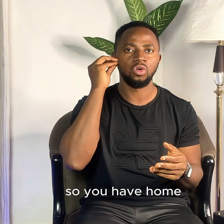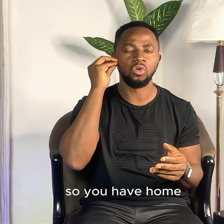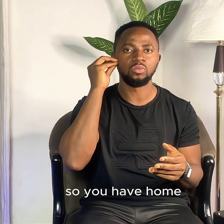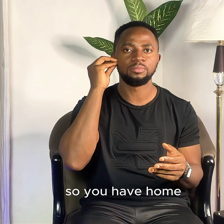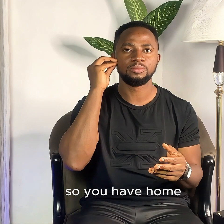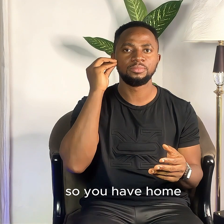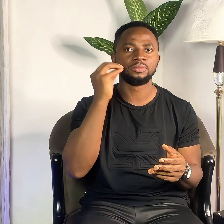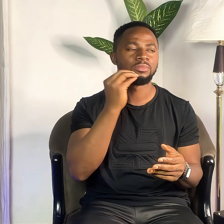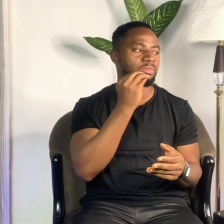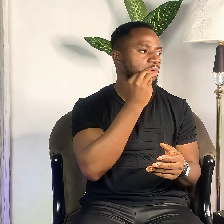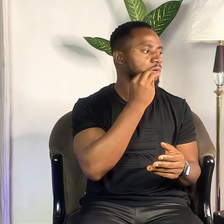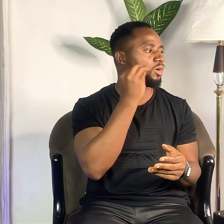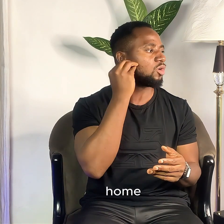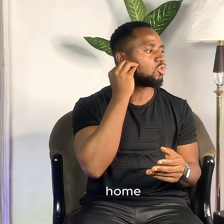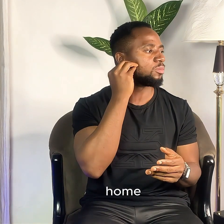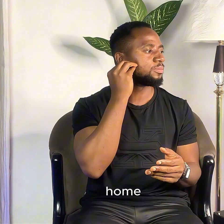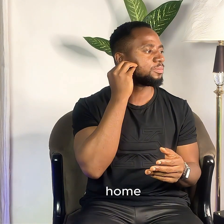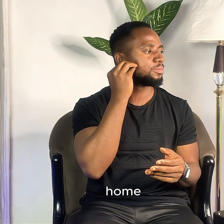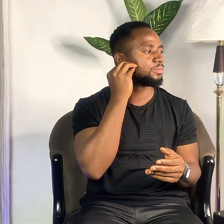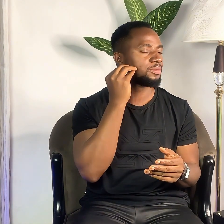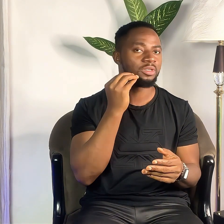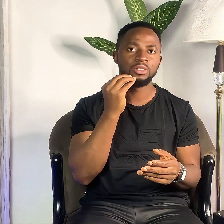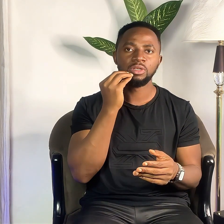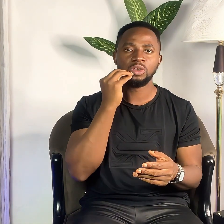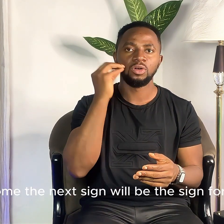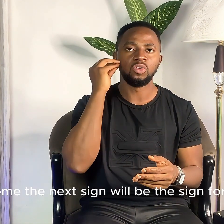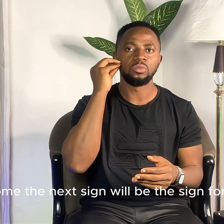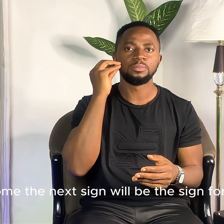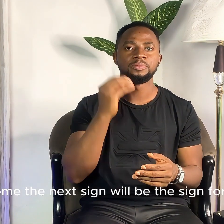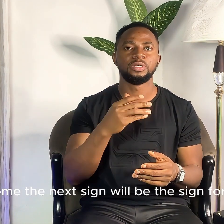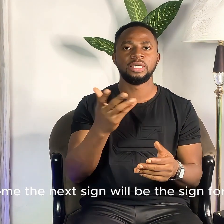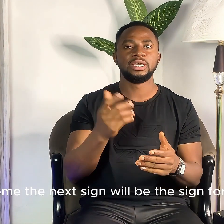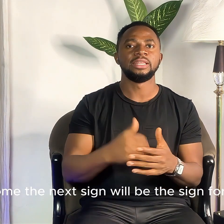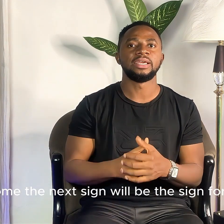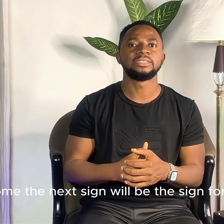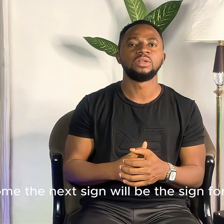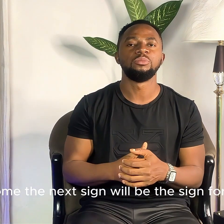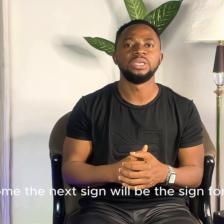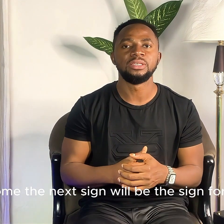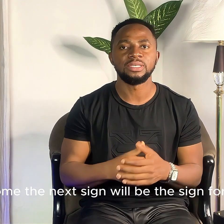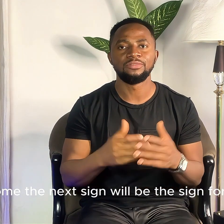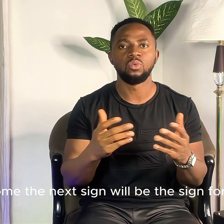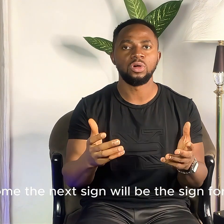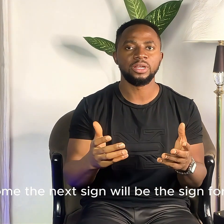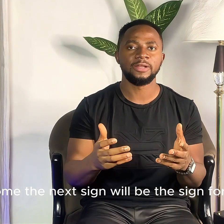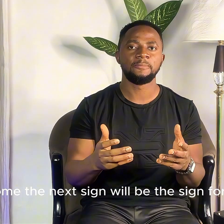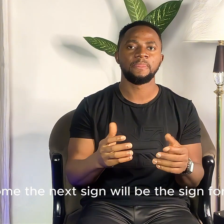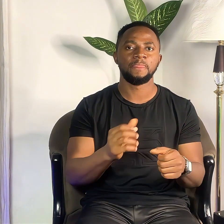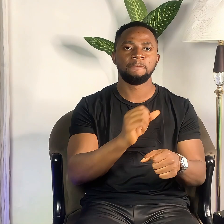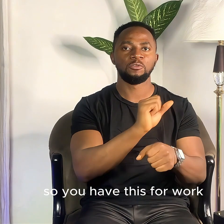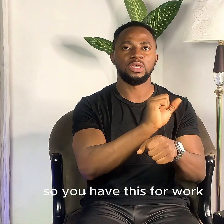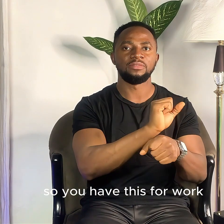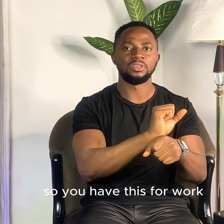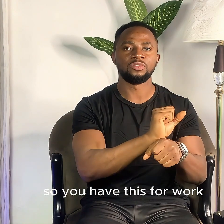home, home, home. The next sign will be a sign for work. So you have this for